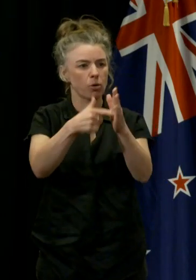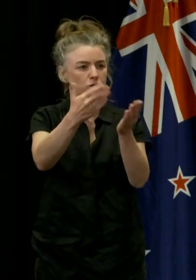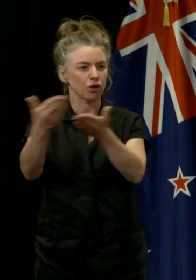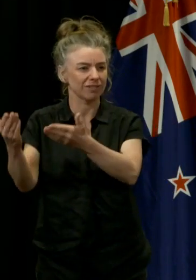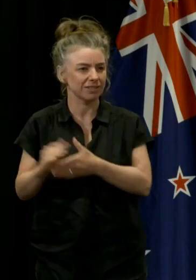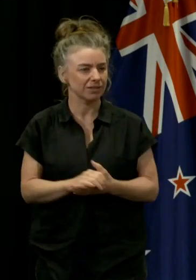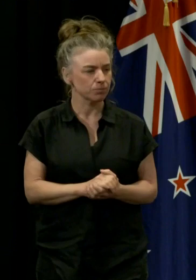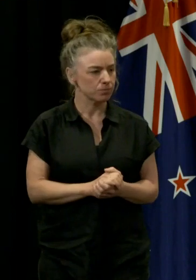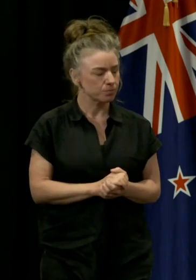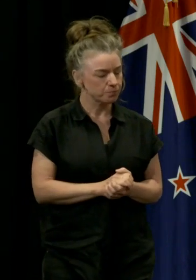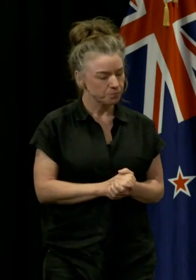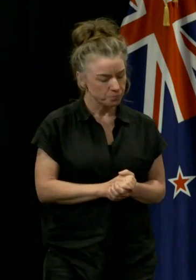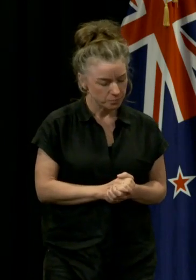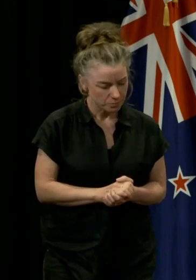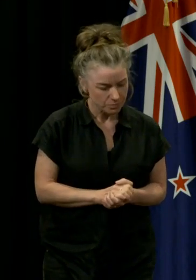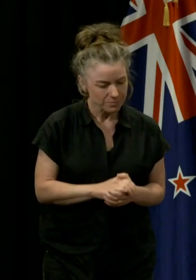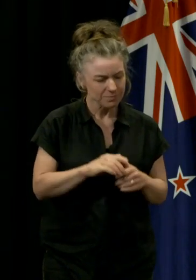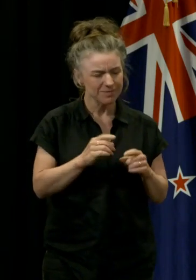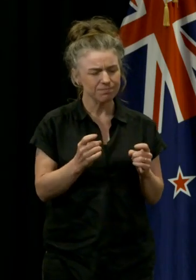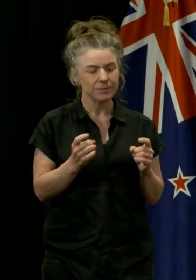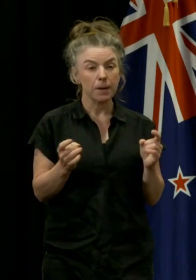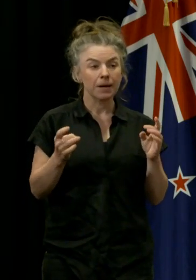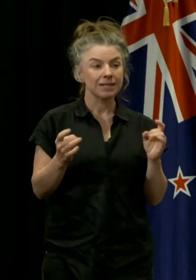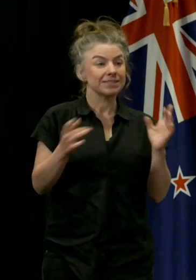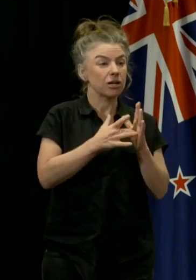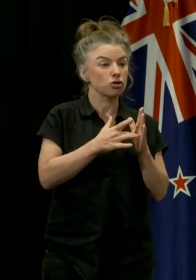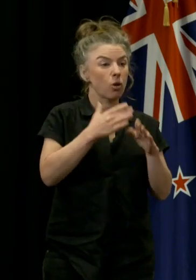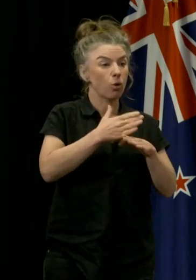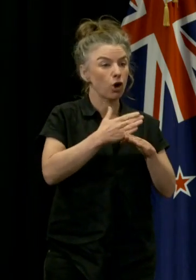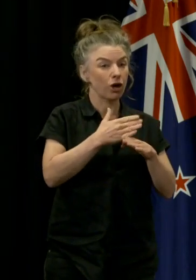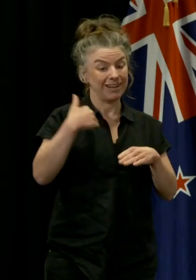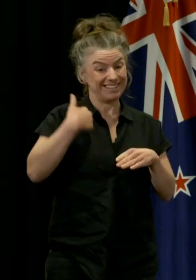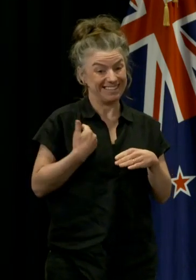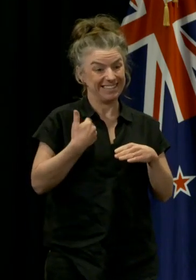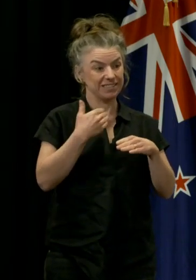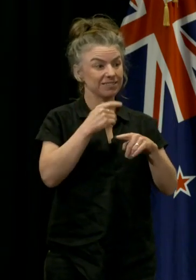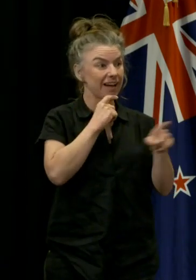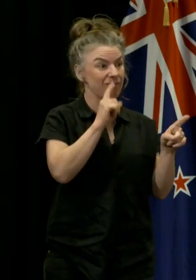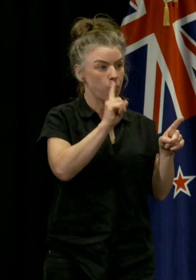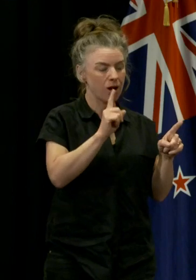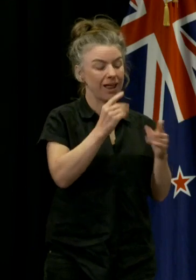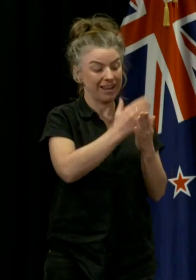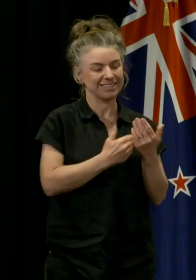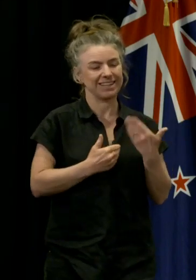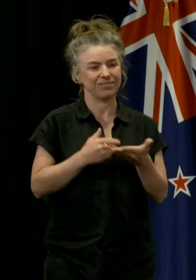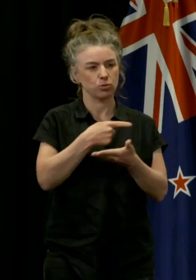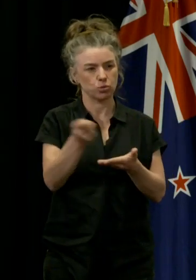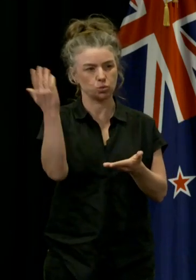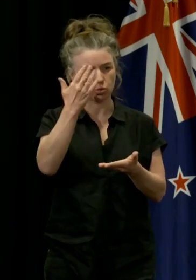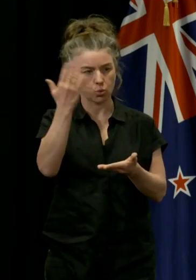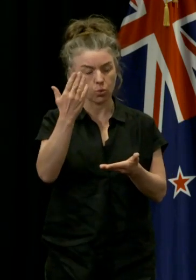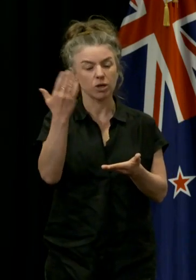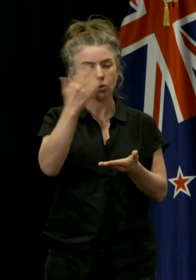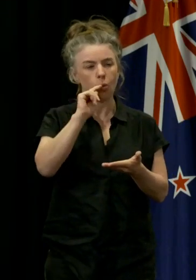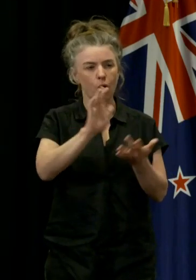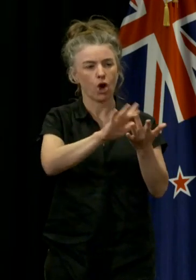coming to school? That's right. So the list of essential workforces is being issued, and it will be provided to schools, and schools will communicate that to